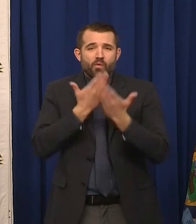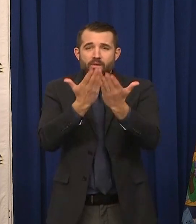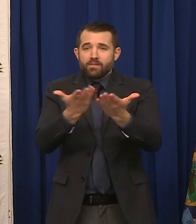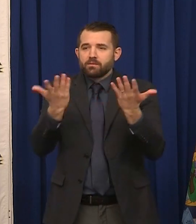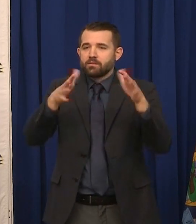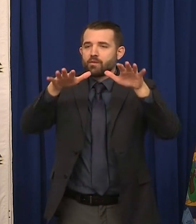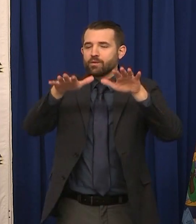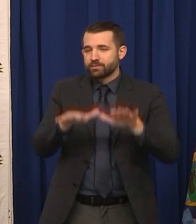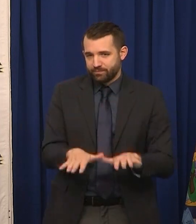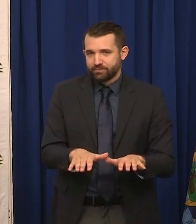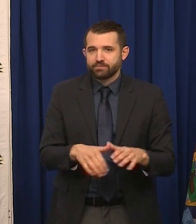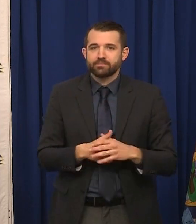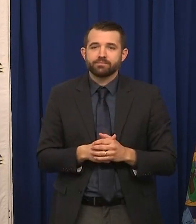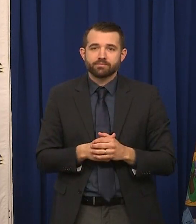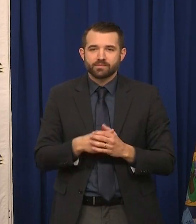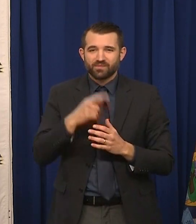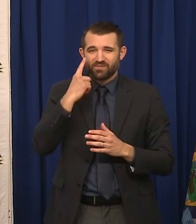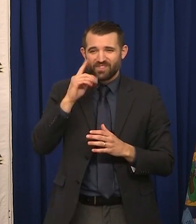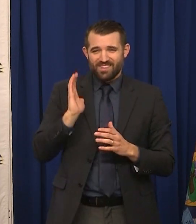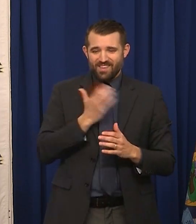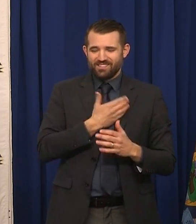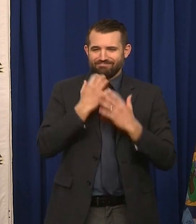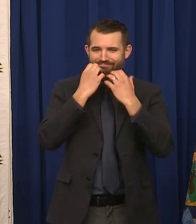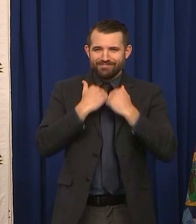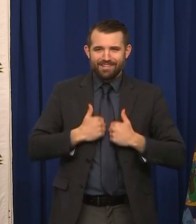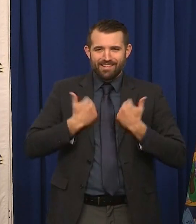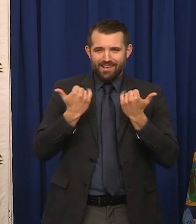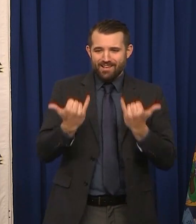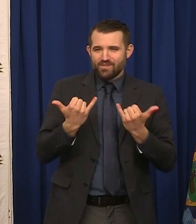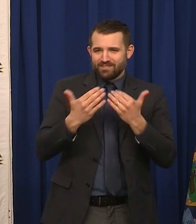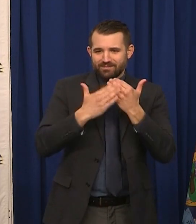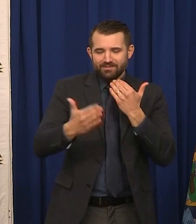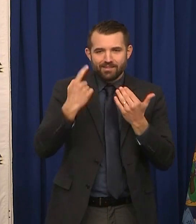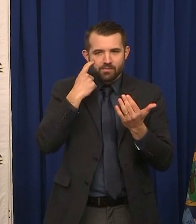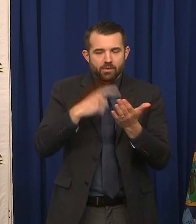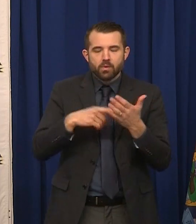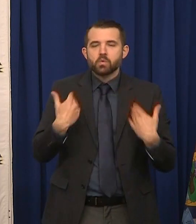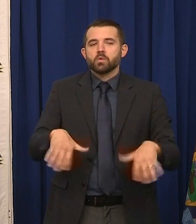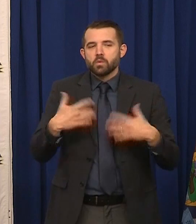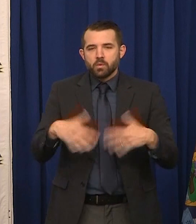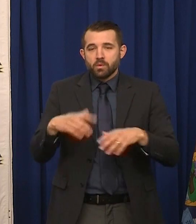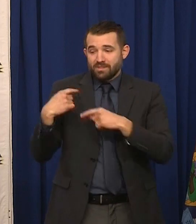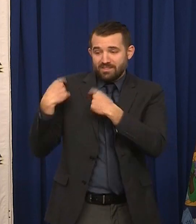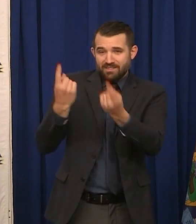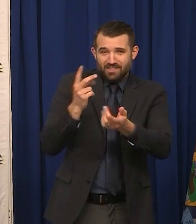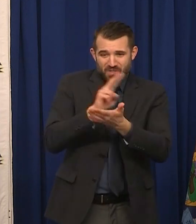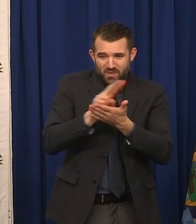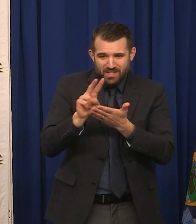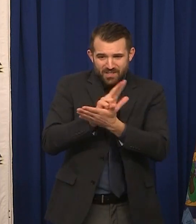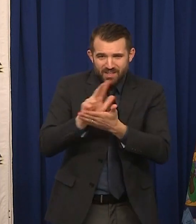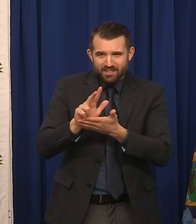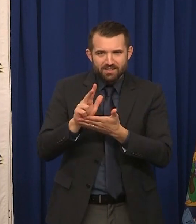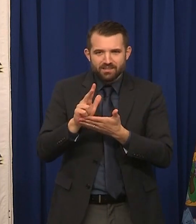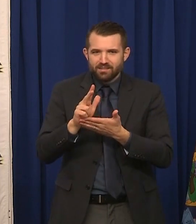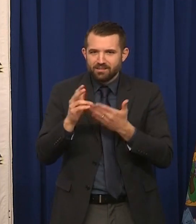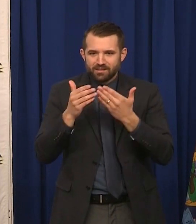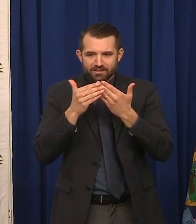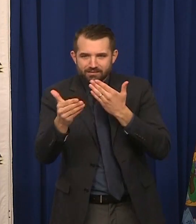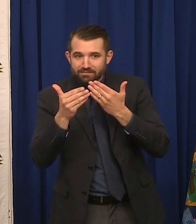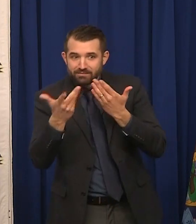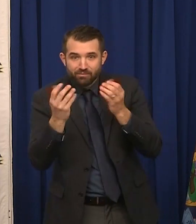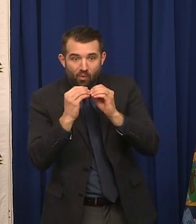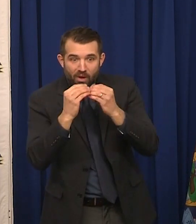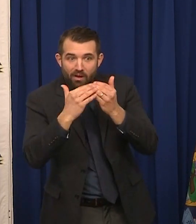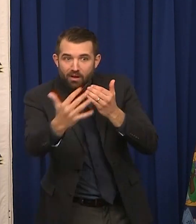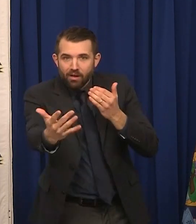now. We recognize that this situation is challenging, but all together, we, each of us, can do our